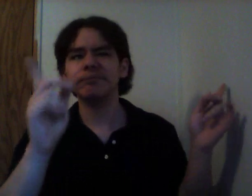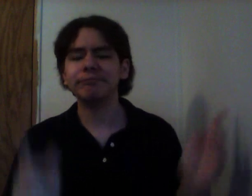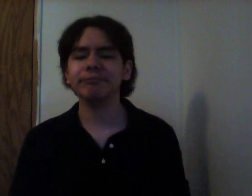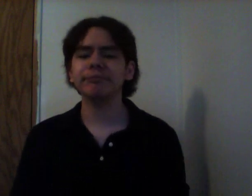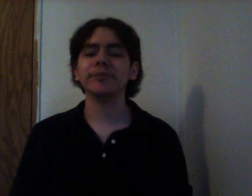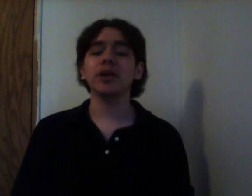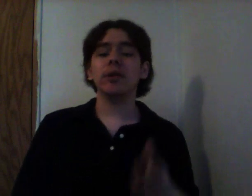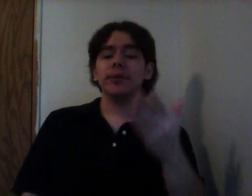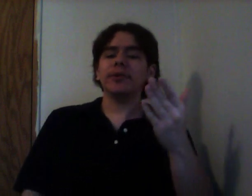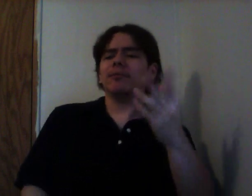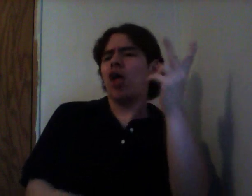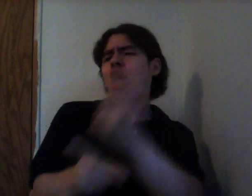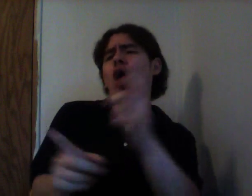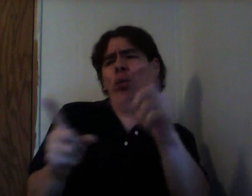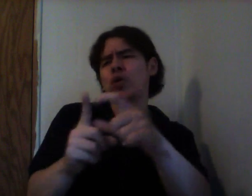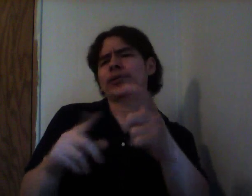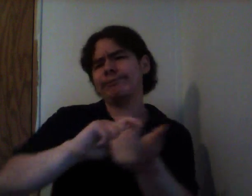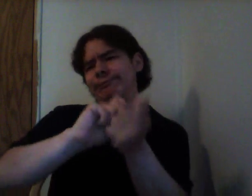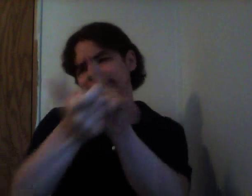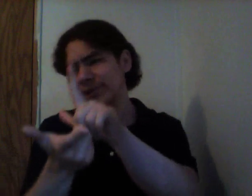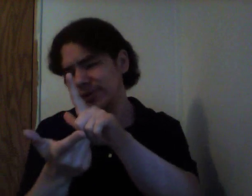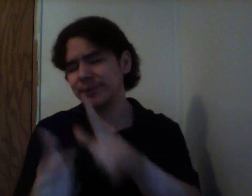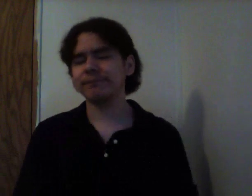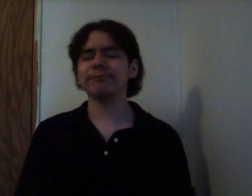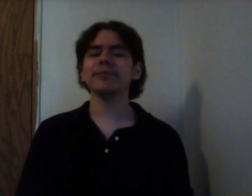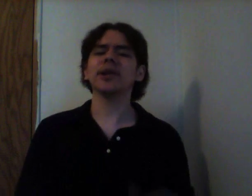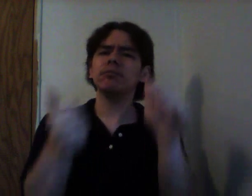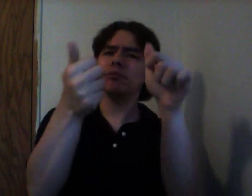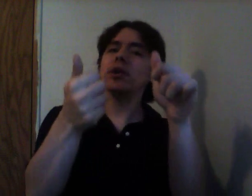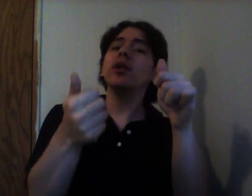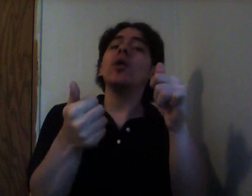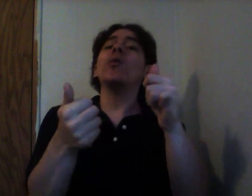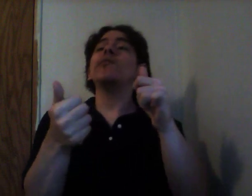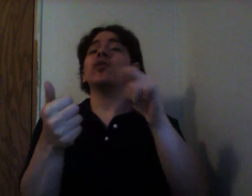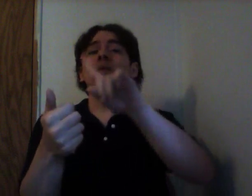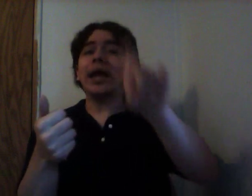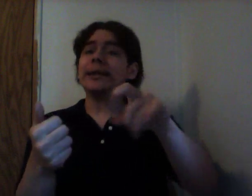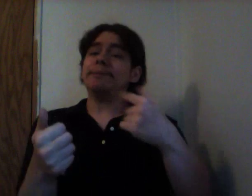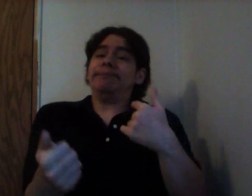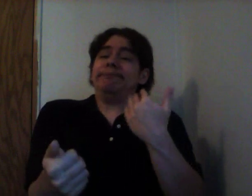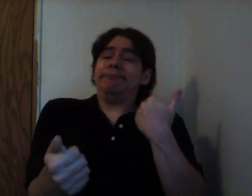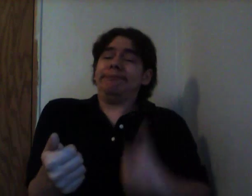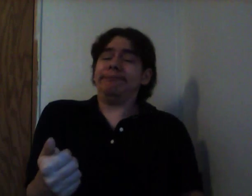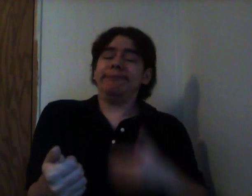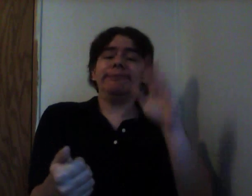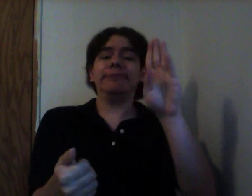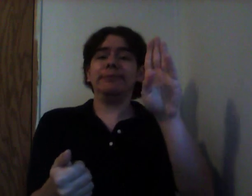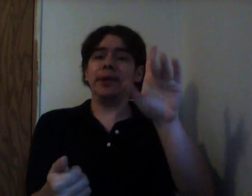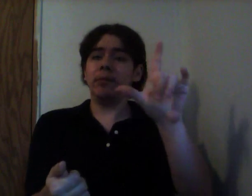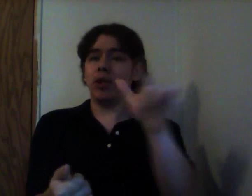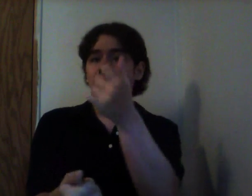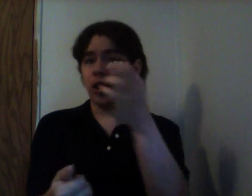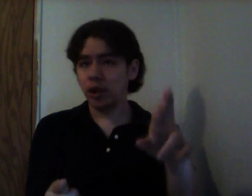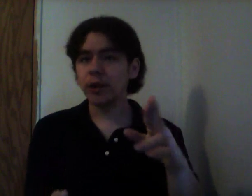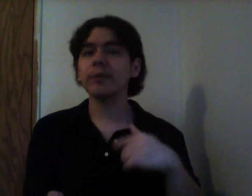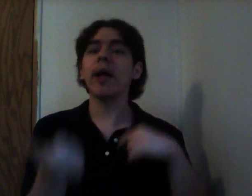blogger, and post it. And that's out there in the world. We'll see if anyone replies to